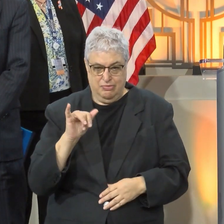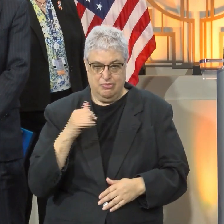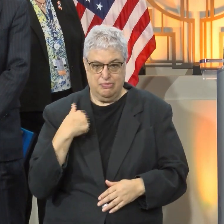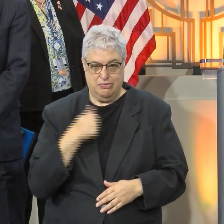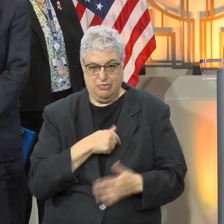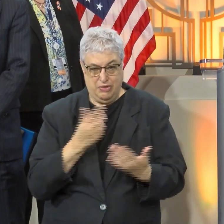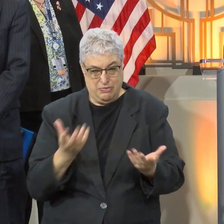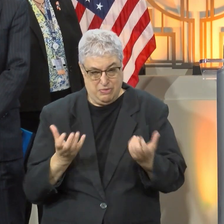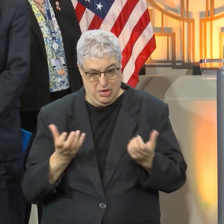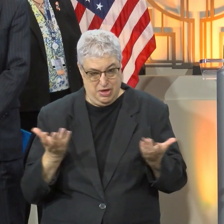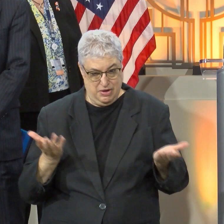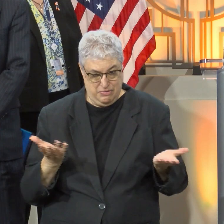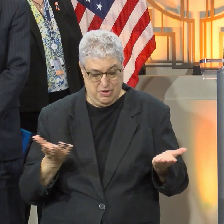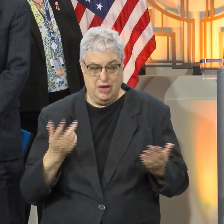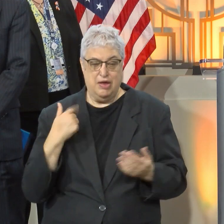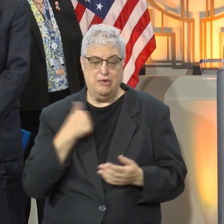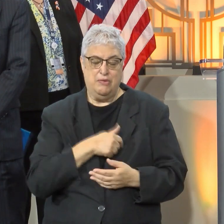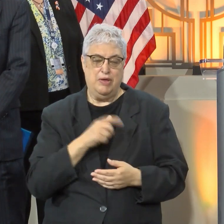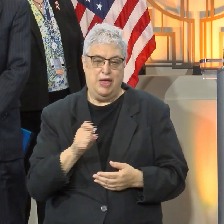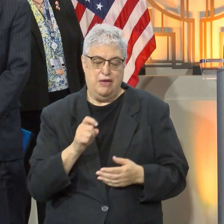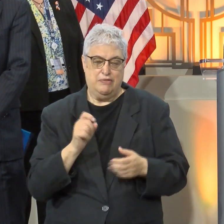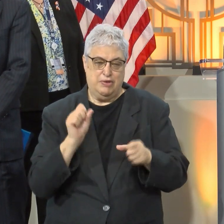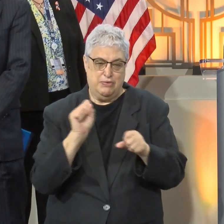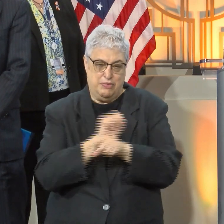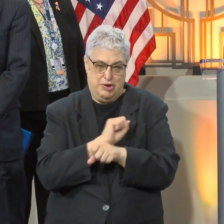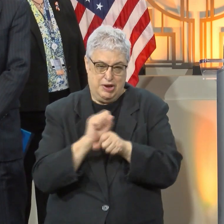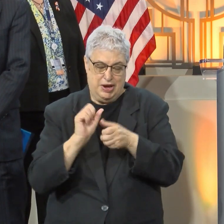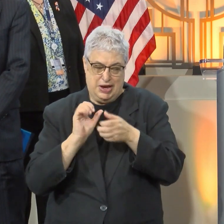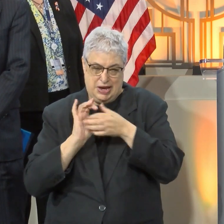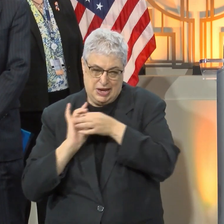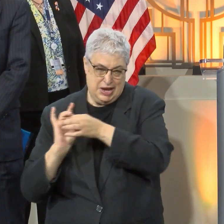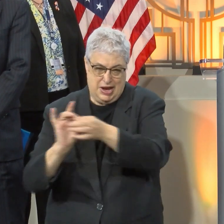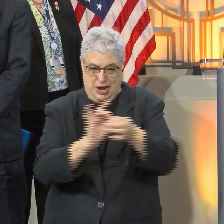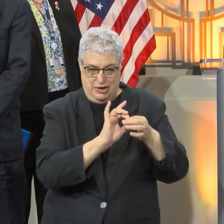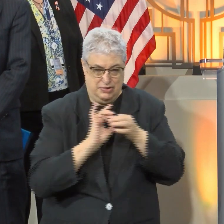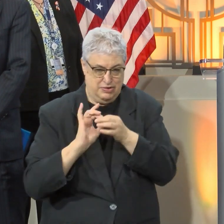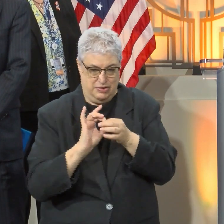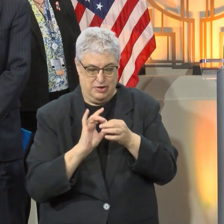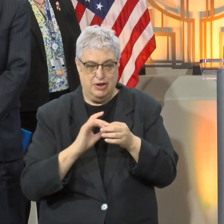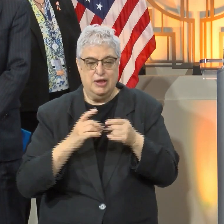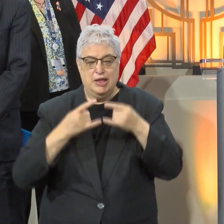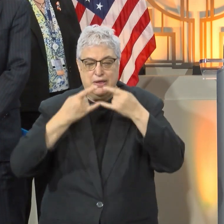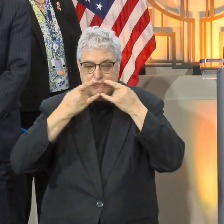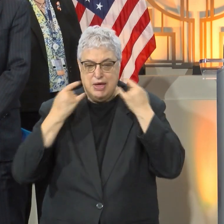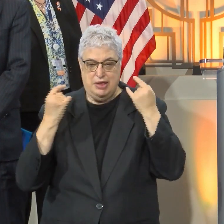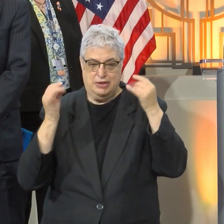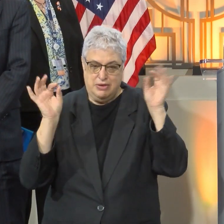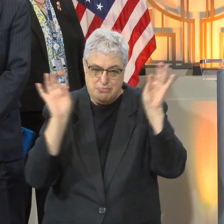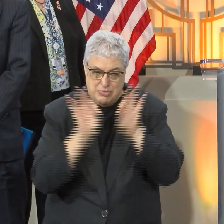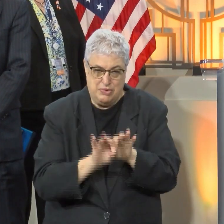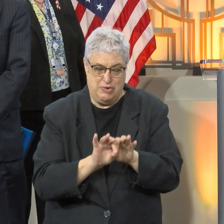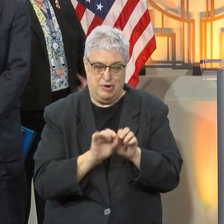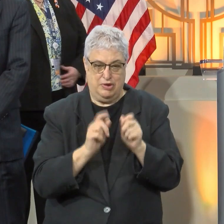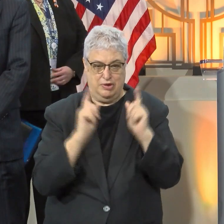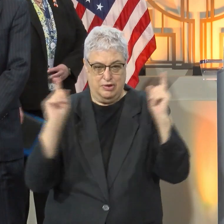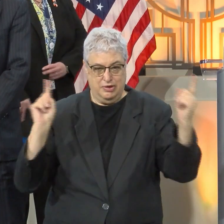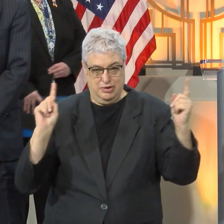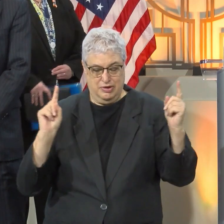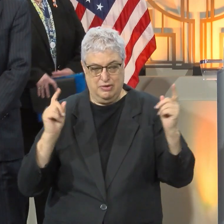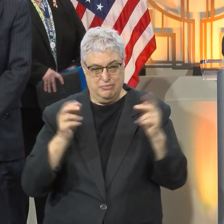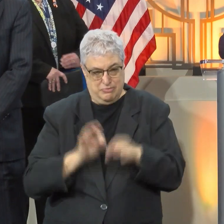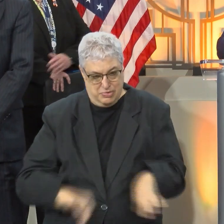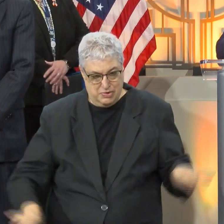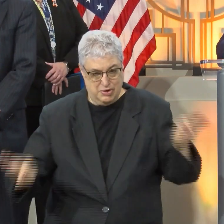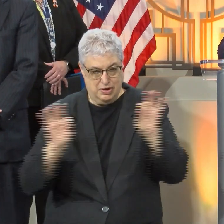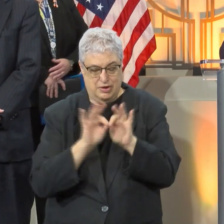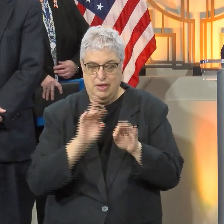that, we're going to have to work collectively and be very intentional about putting on these masks and engaging in social distancing. The